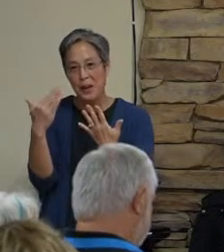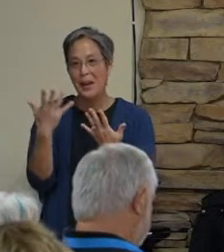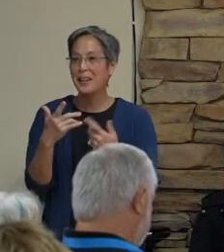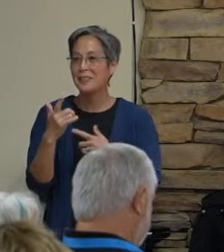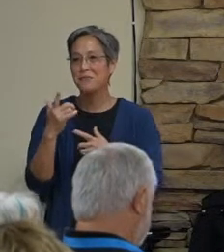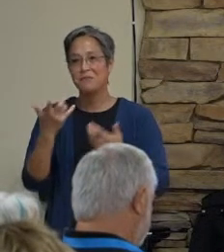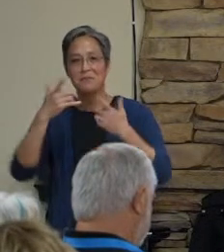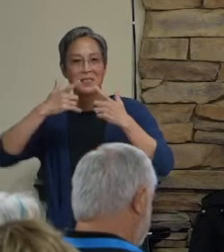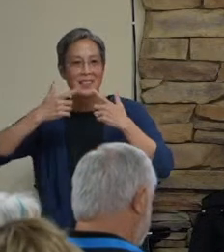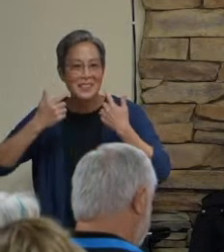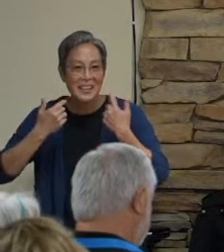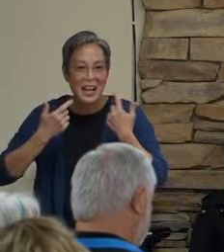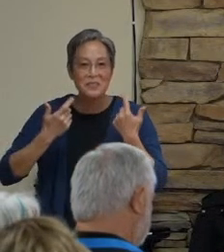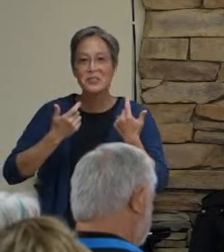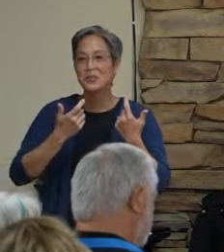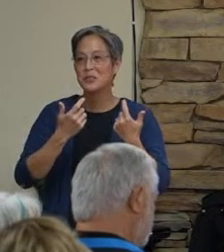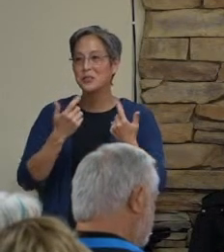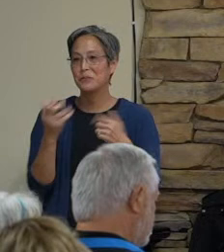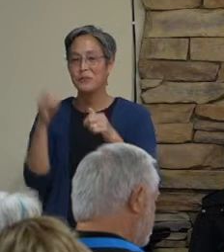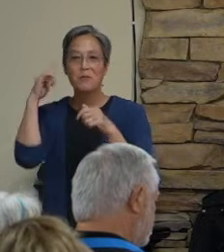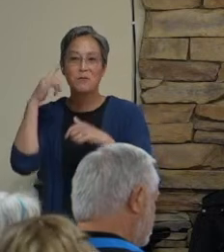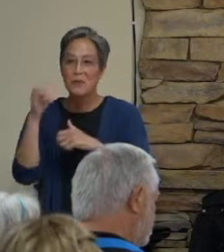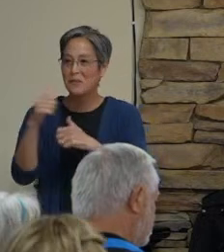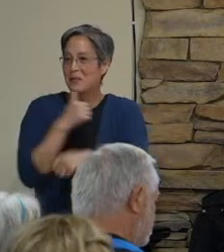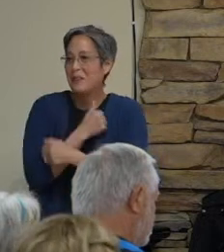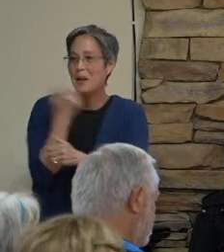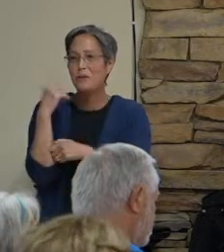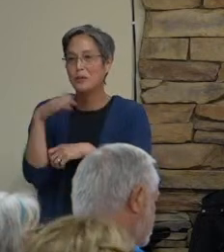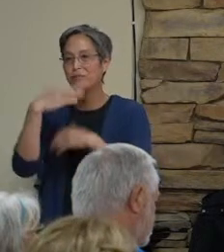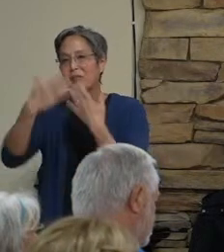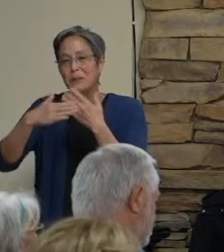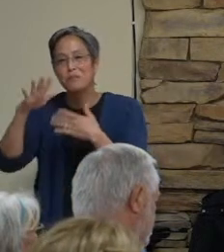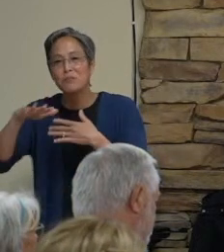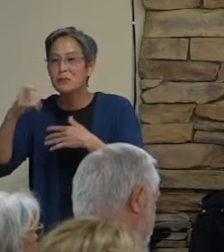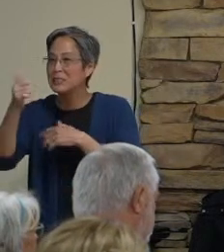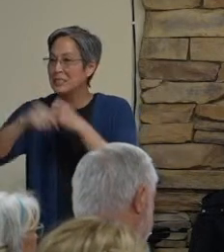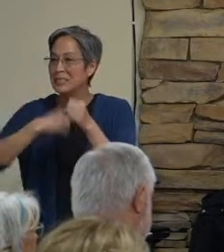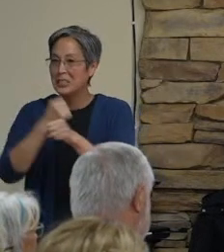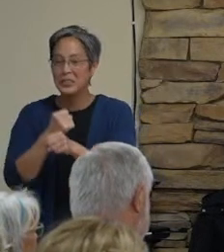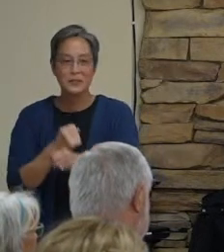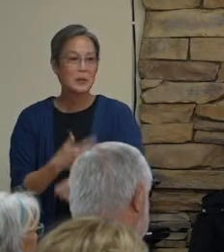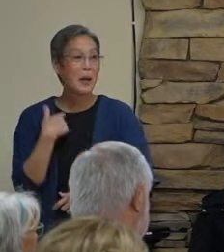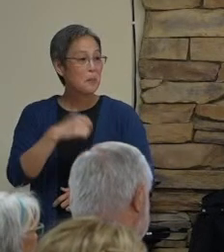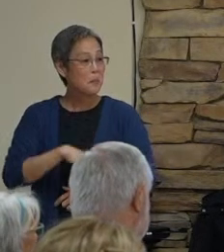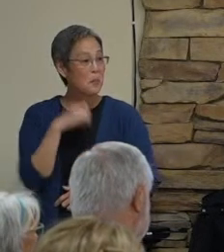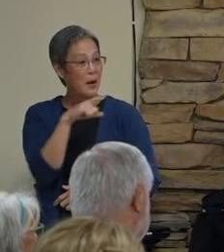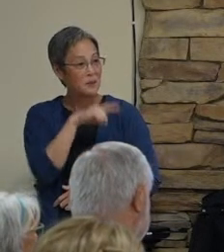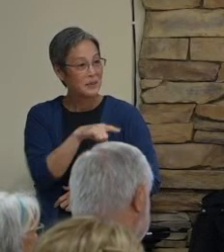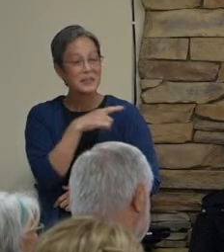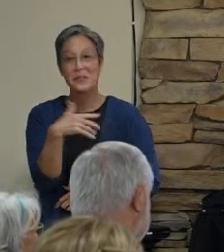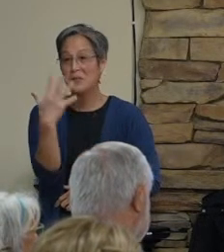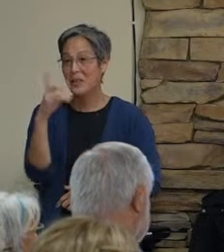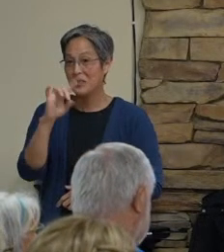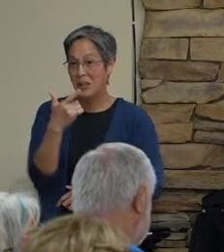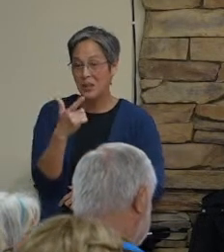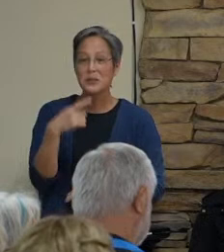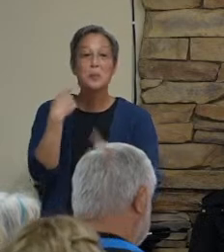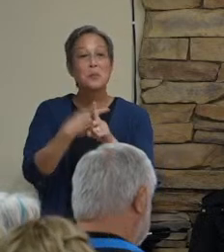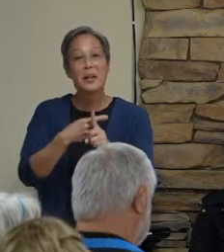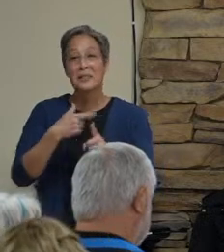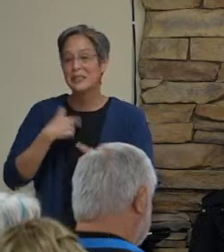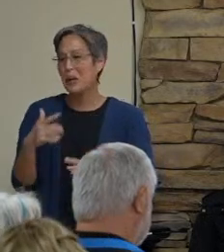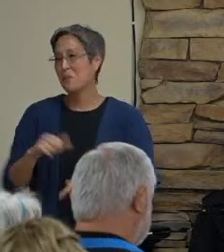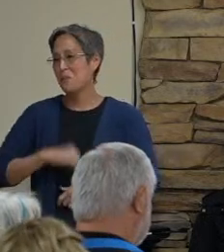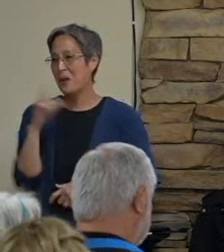endless laughter and unconditional love for the next decade. I'm proud of these 5 dogs, and I'm proud of their 5